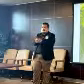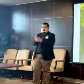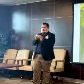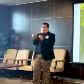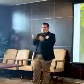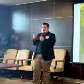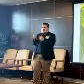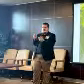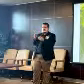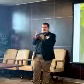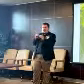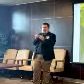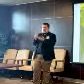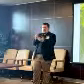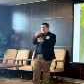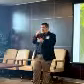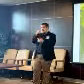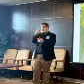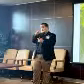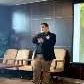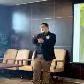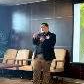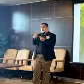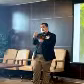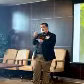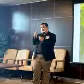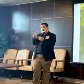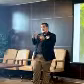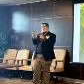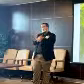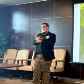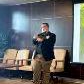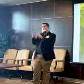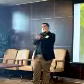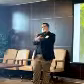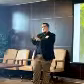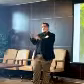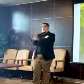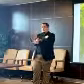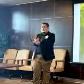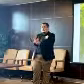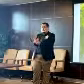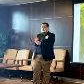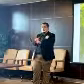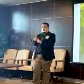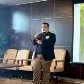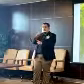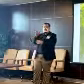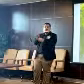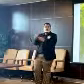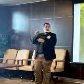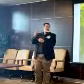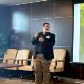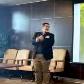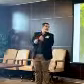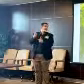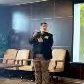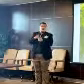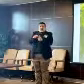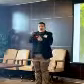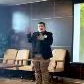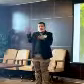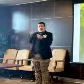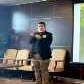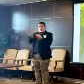quick fixes. Ignoring what is happening will only cause more devastation. We simply need everyone to collectively